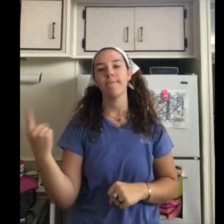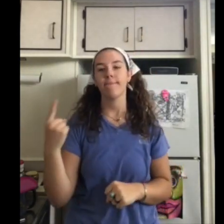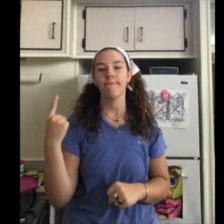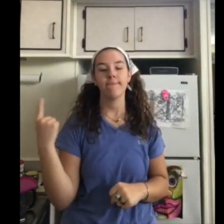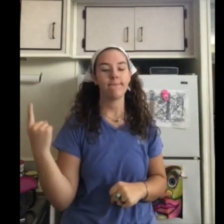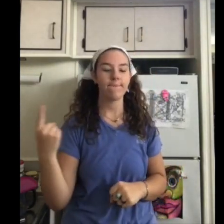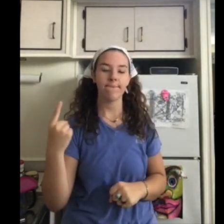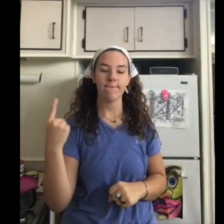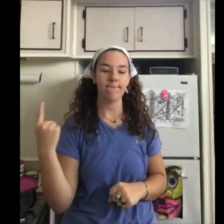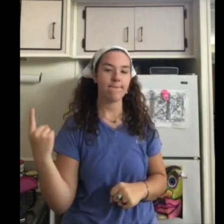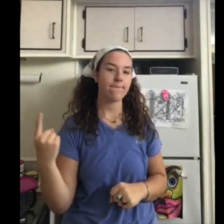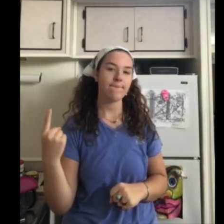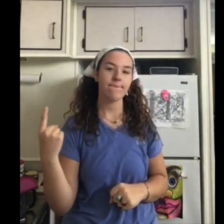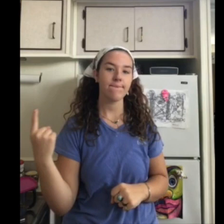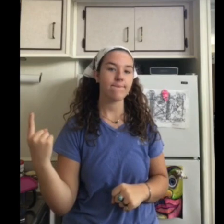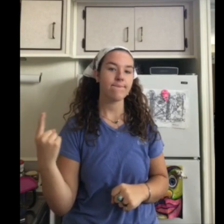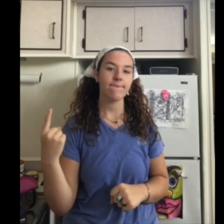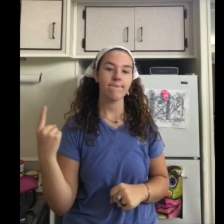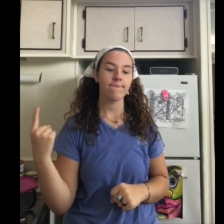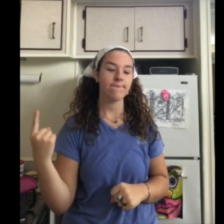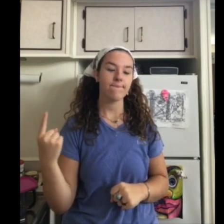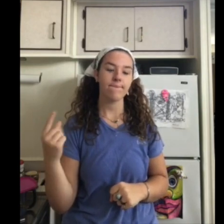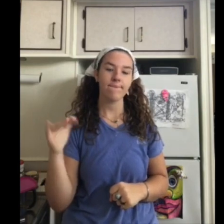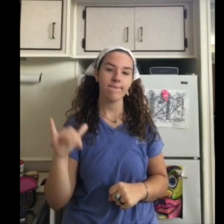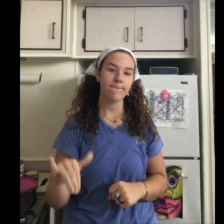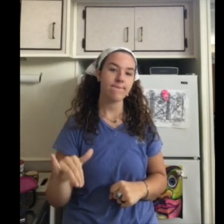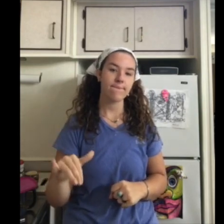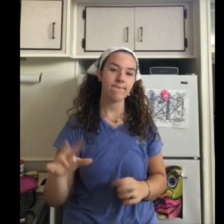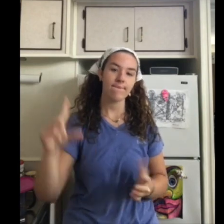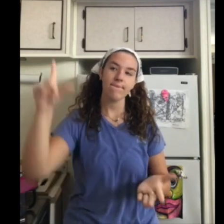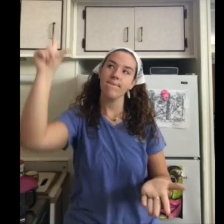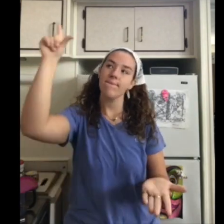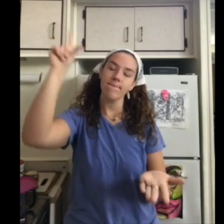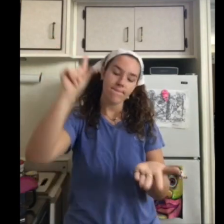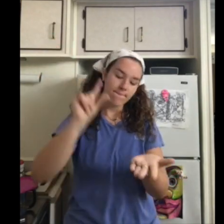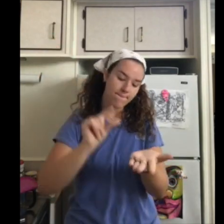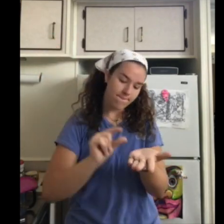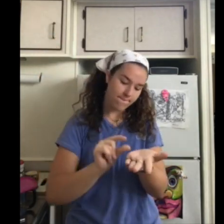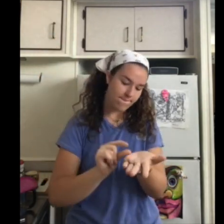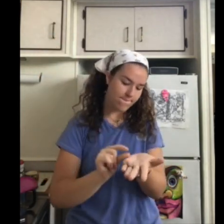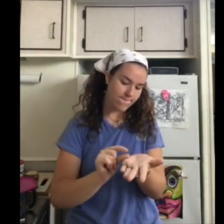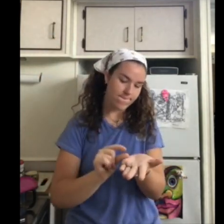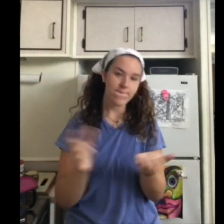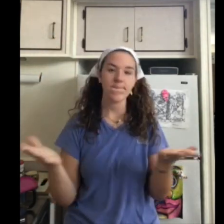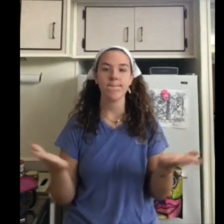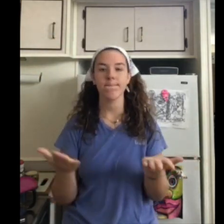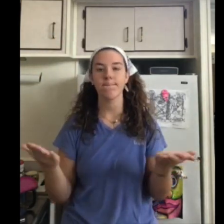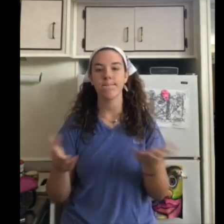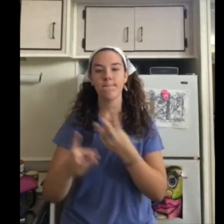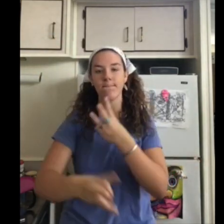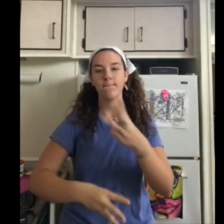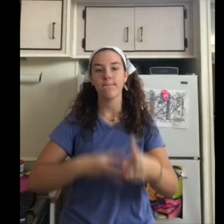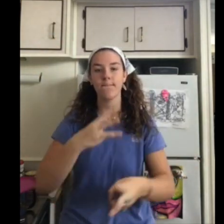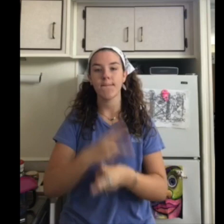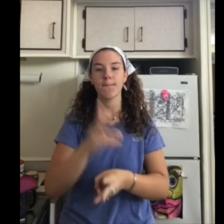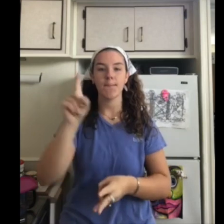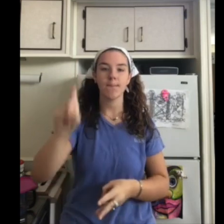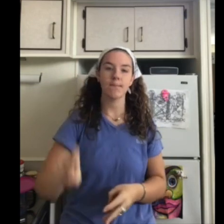the only thing that there's just too little of. What the world